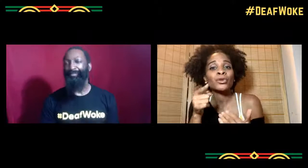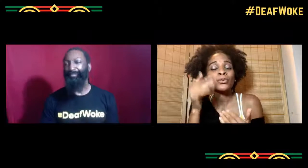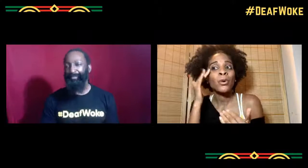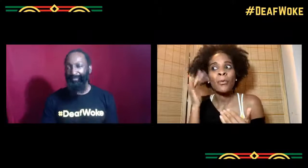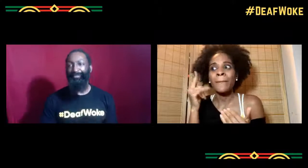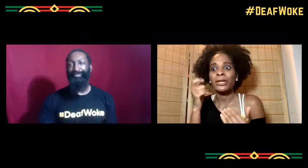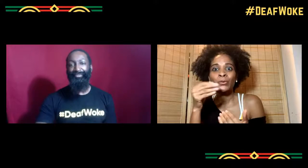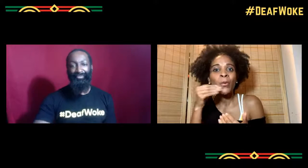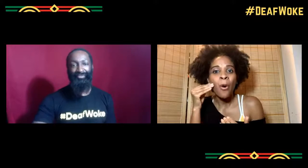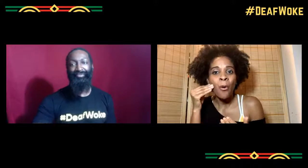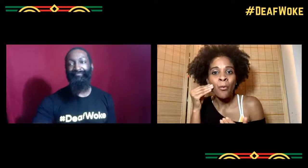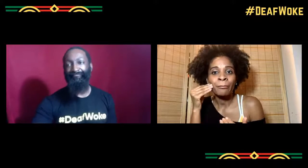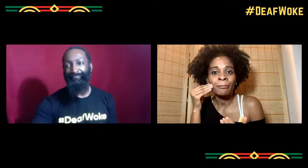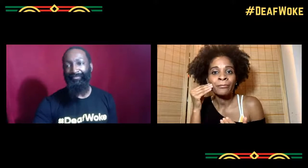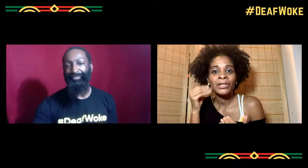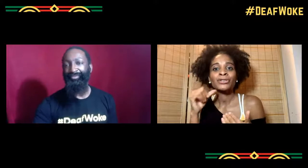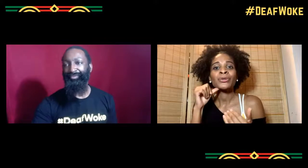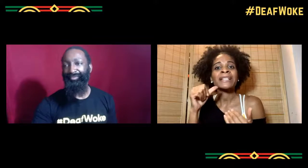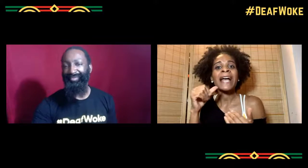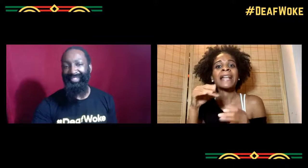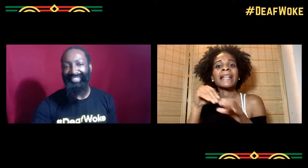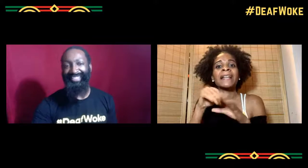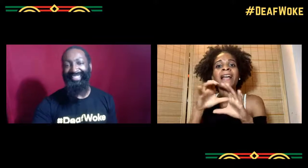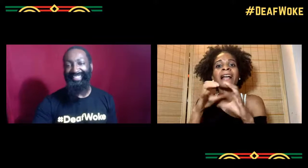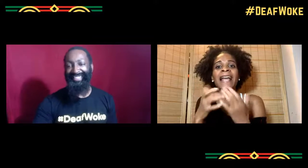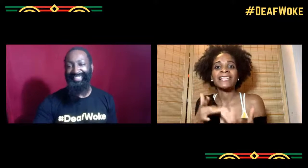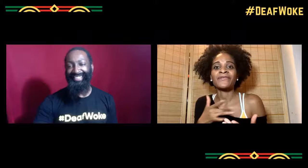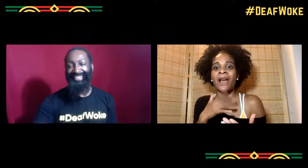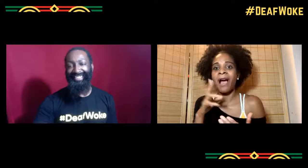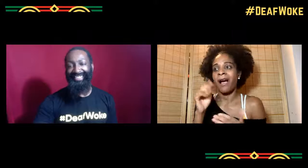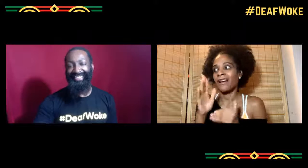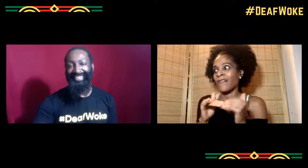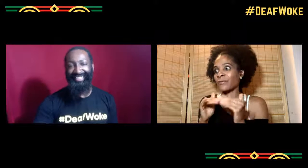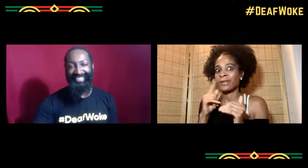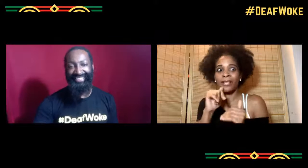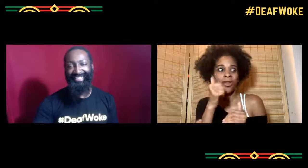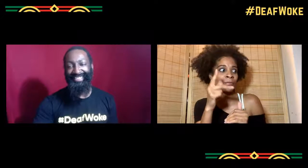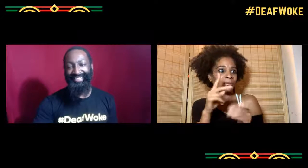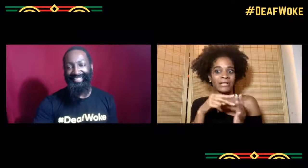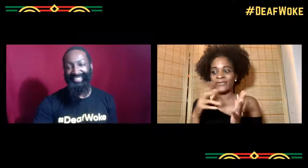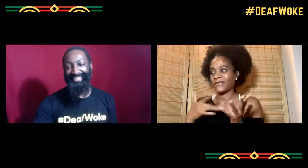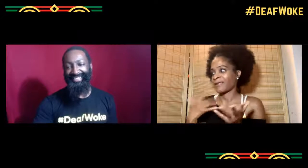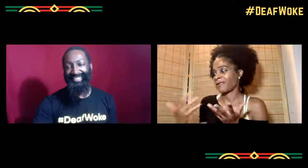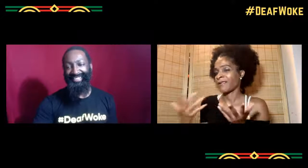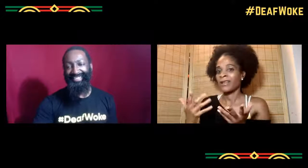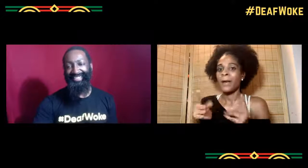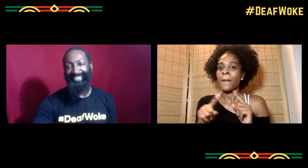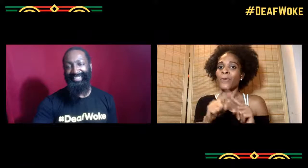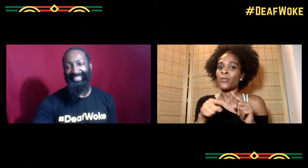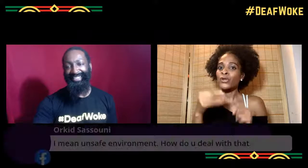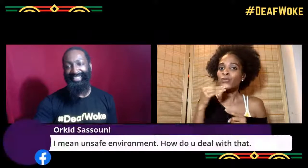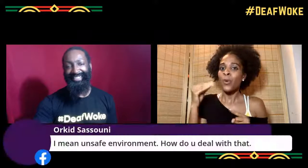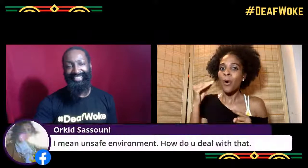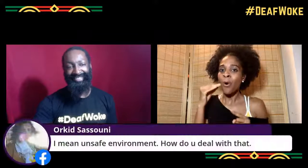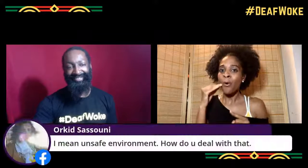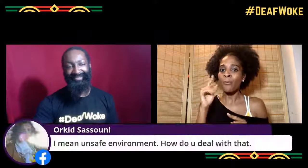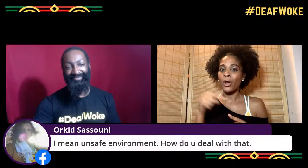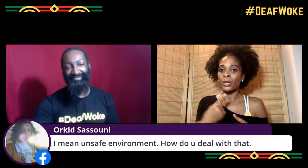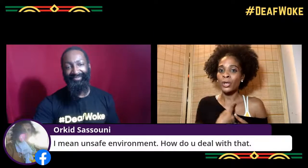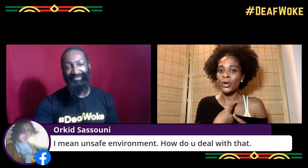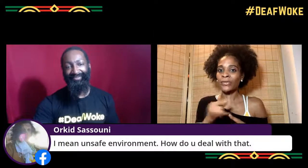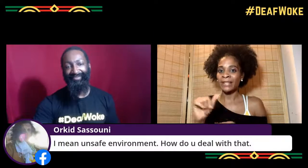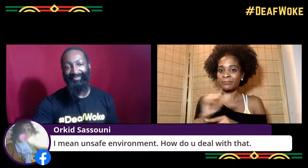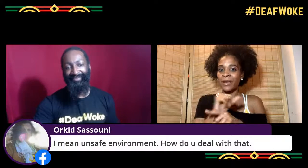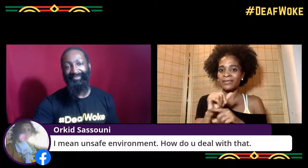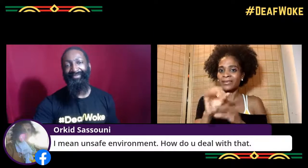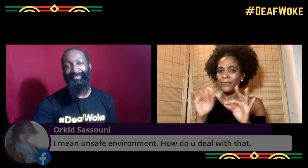Just do it. Do it. It's so easy now. We can do it from home. If you feel, you know, uncomfortable doing it in person, you